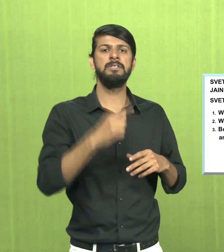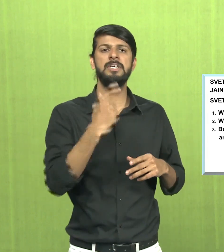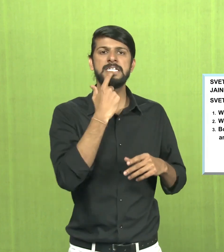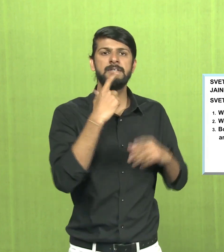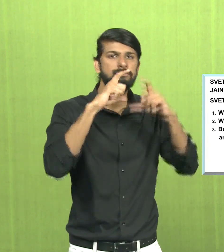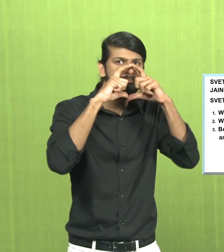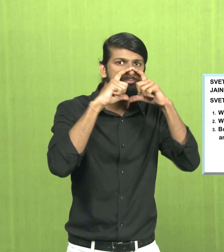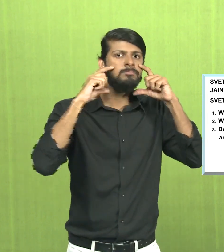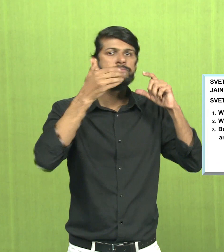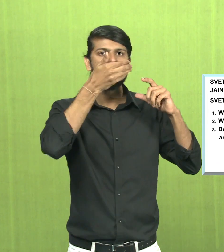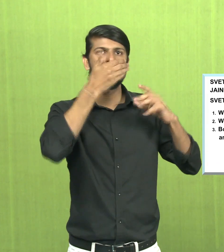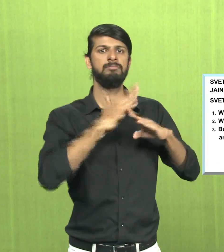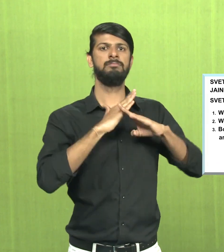wear face masks.